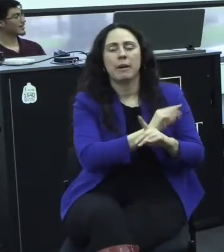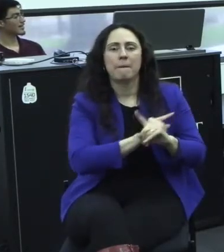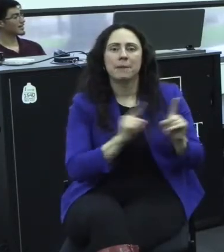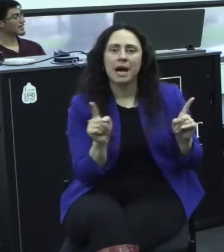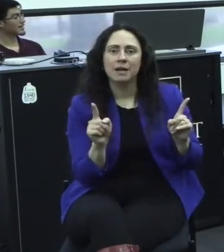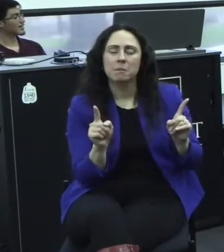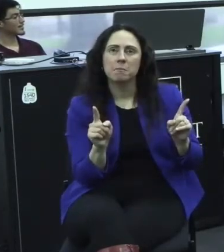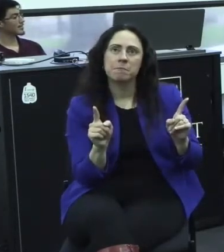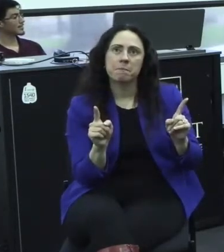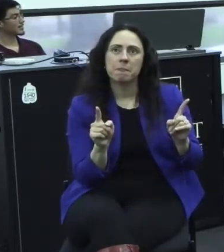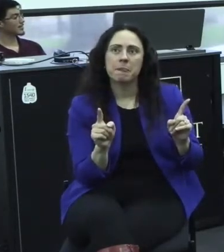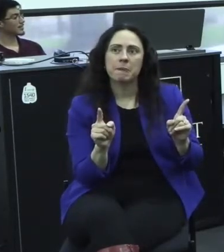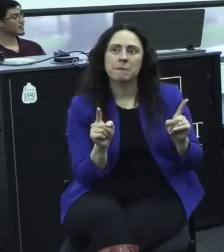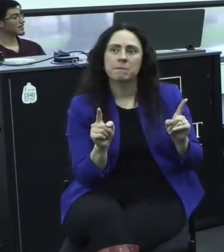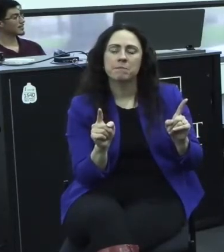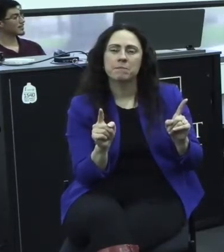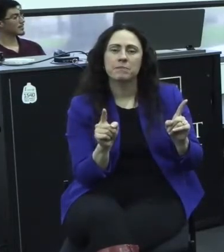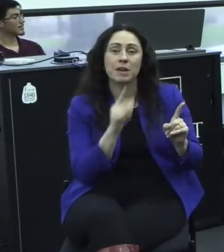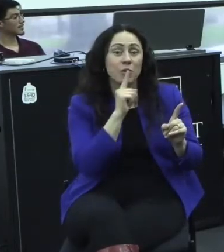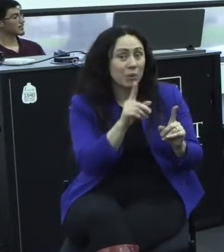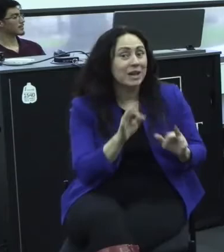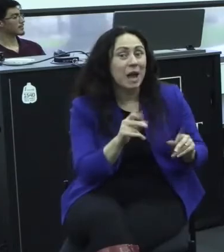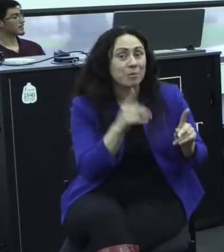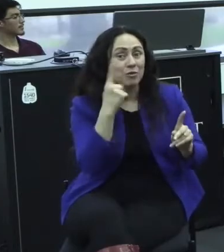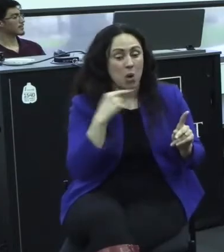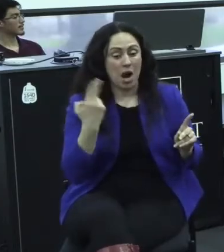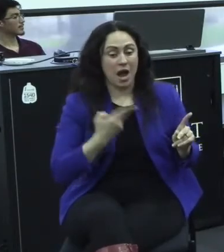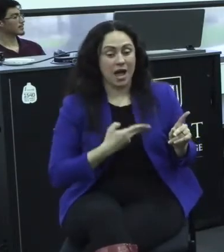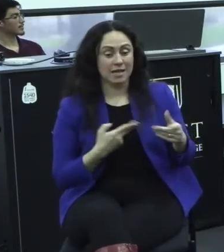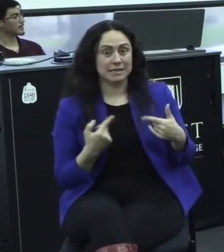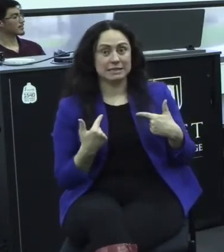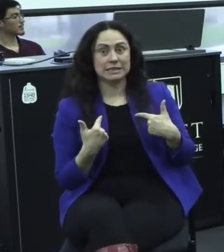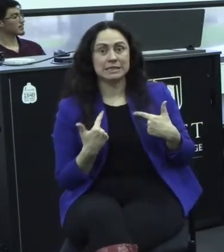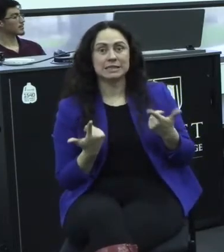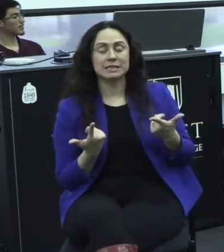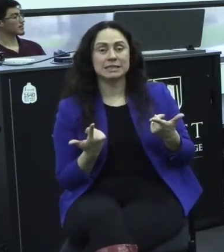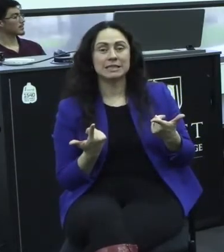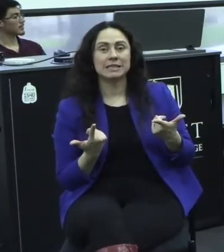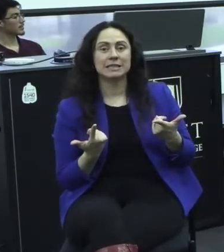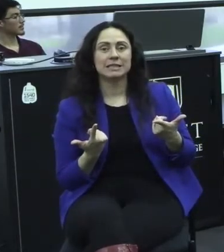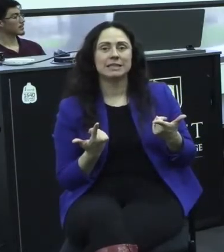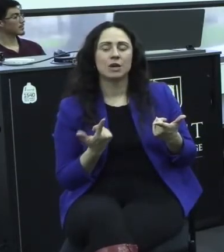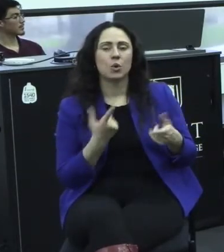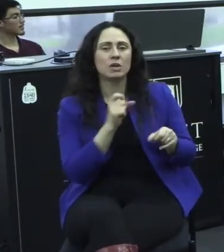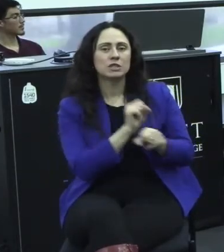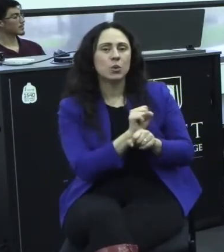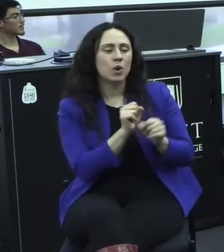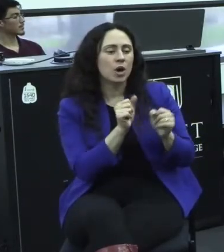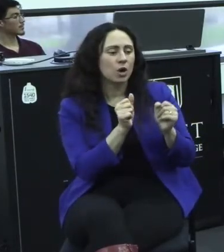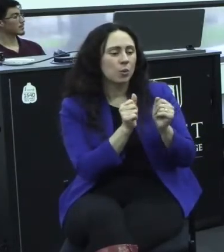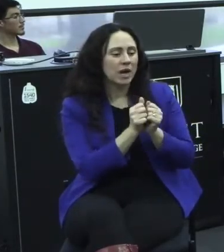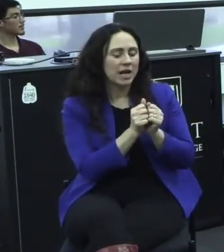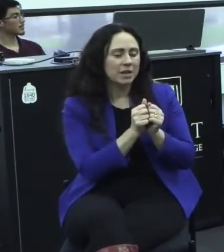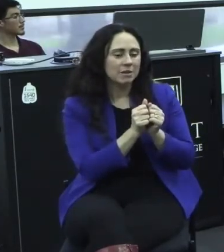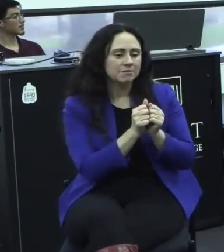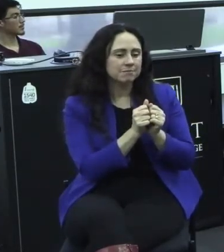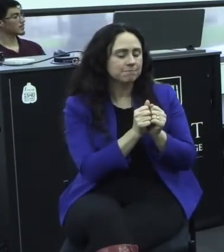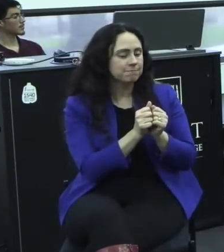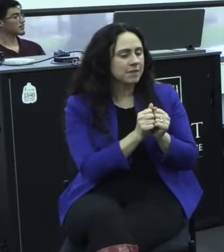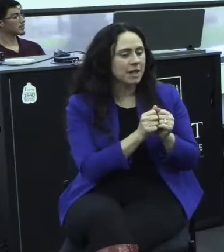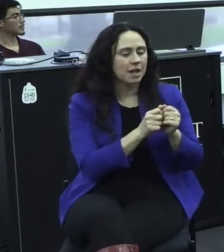But the real opportunity for us was to work with